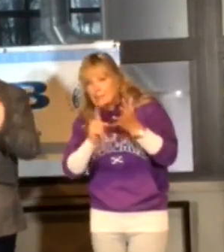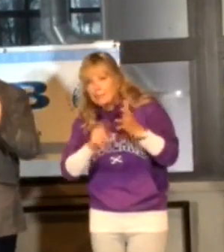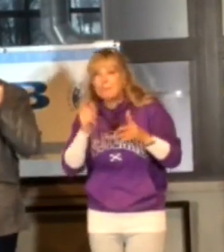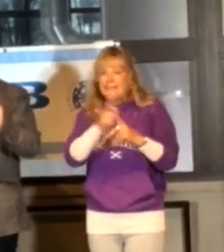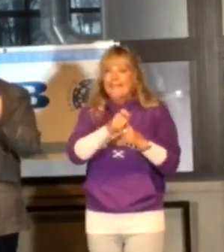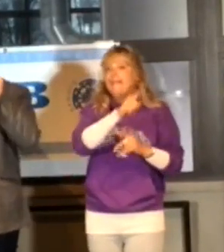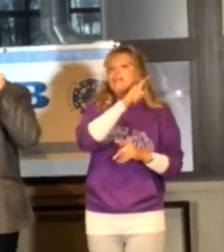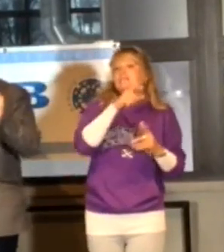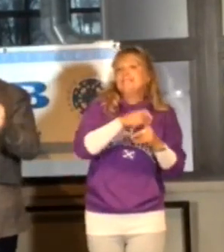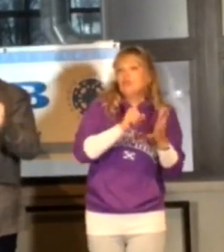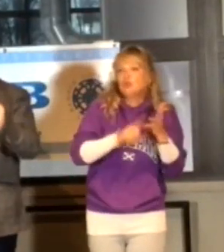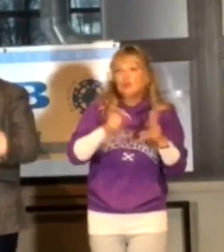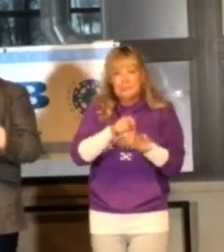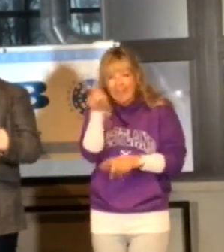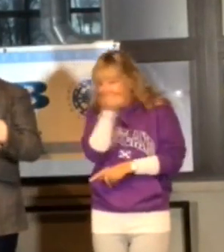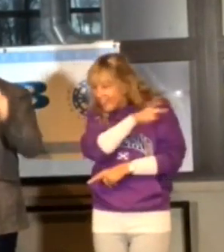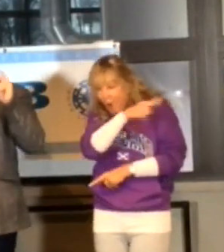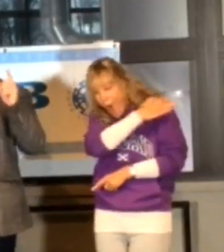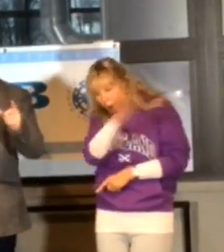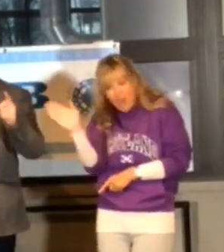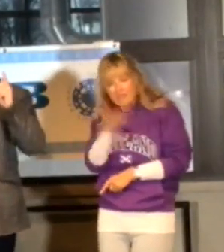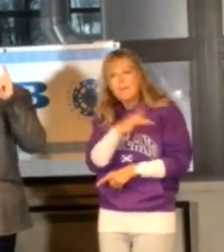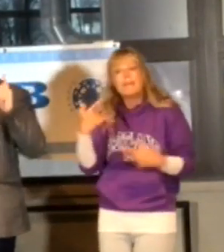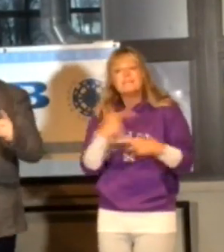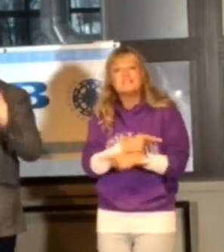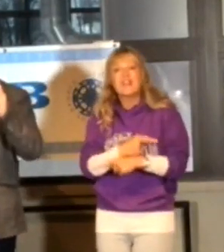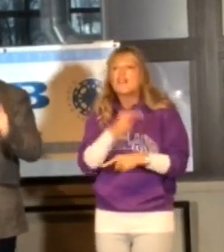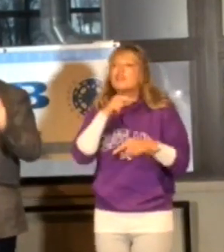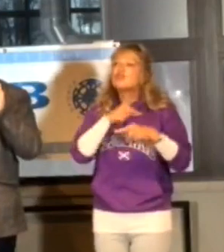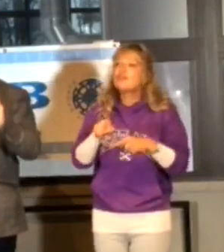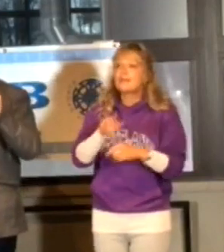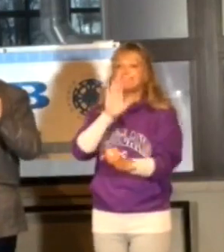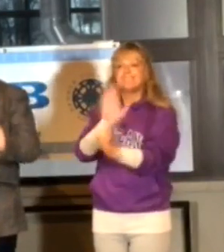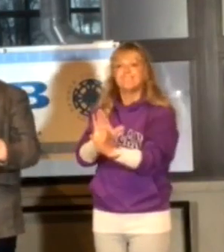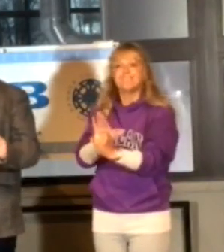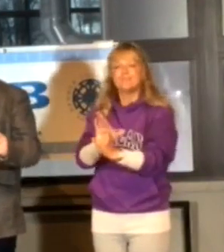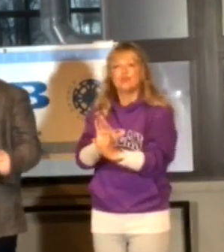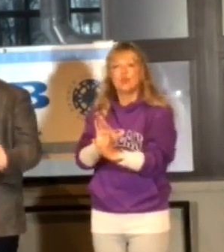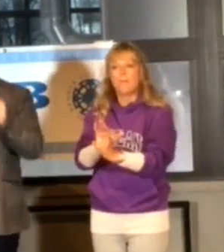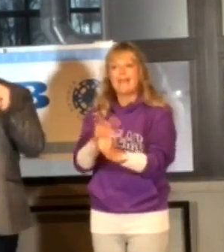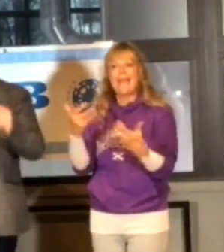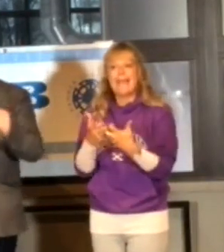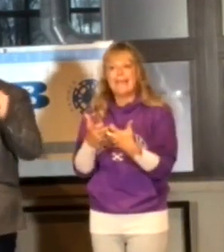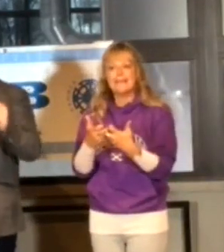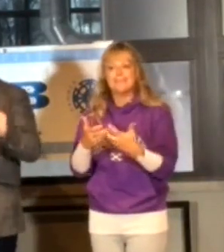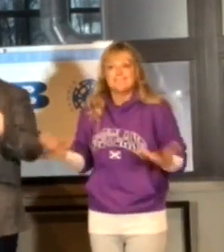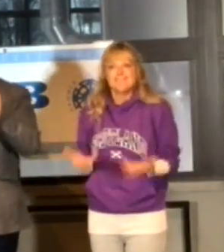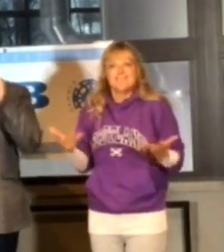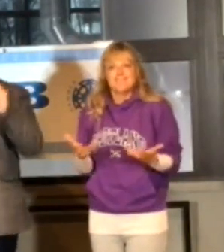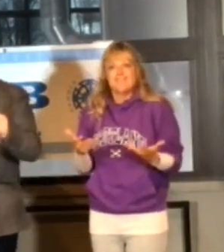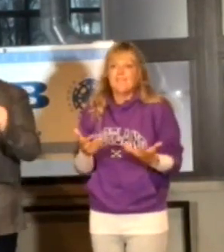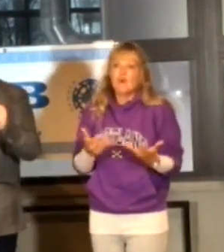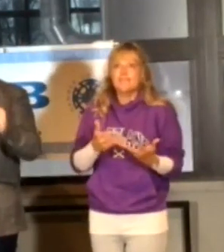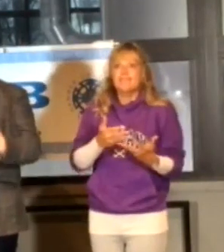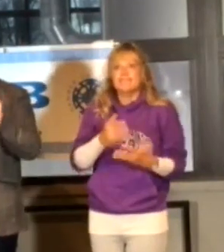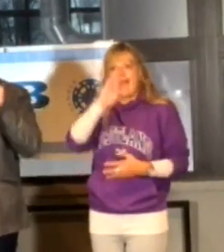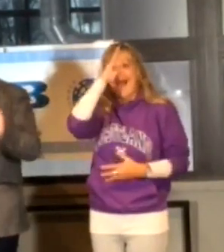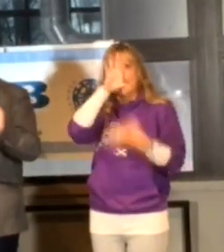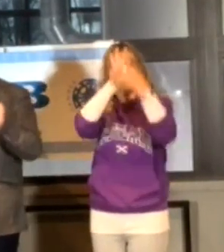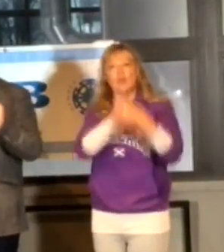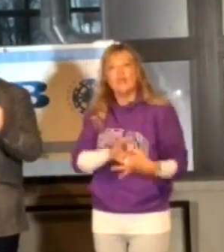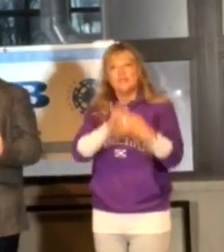political establishment can make is to try and stop momentum towards Irish unity. Now is the time to have the conversation,